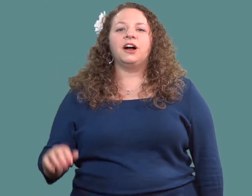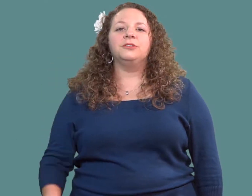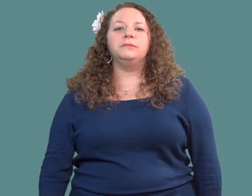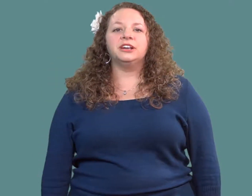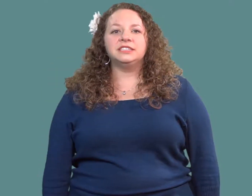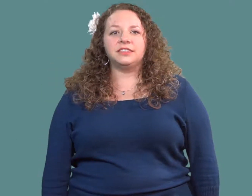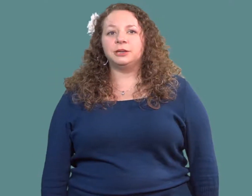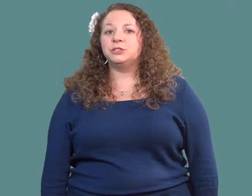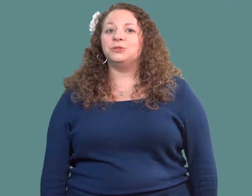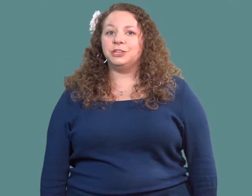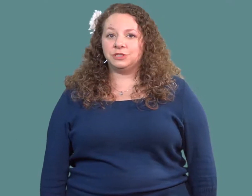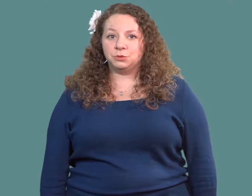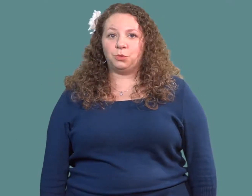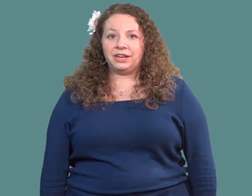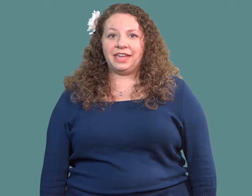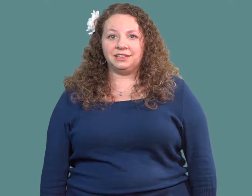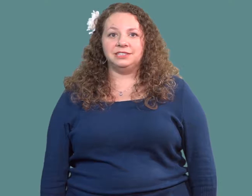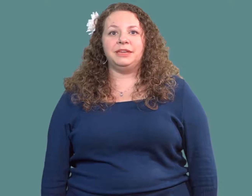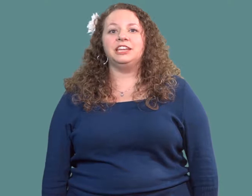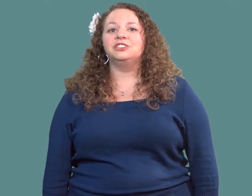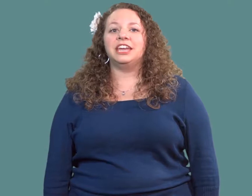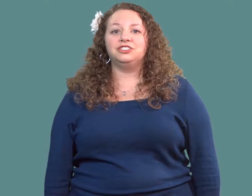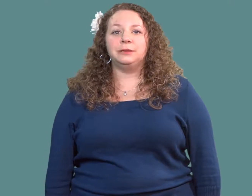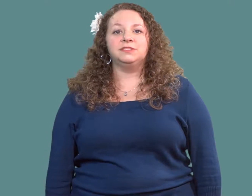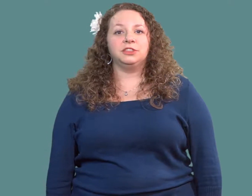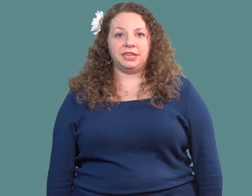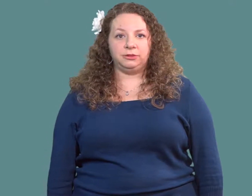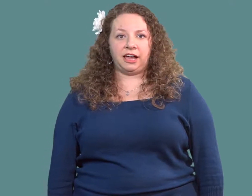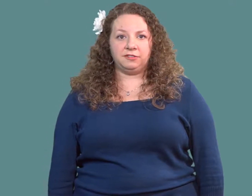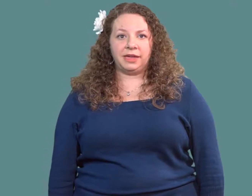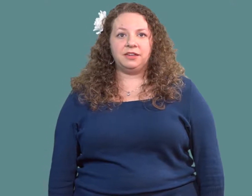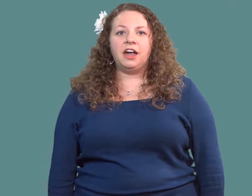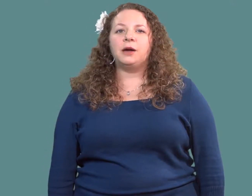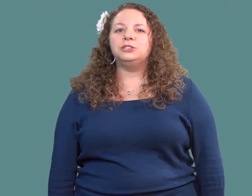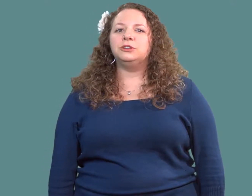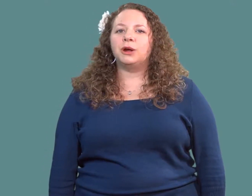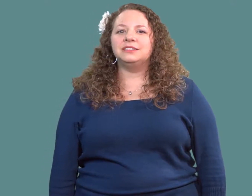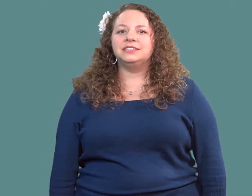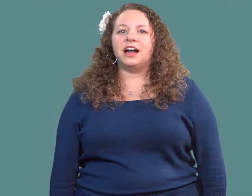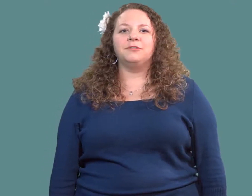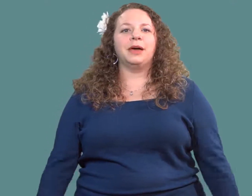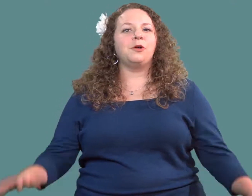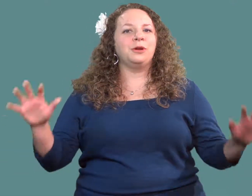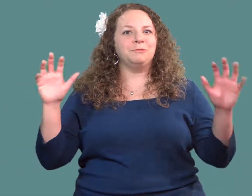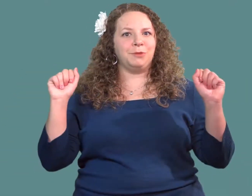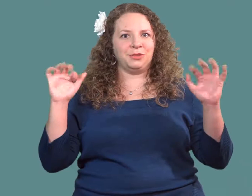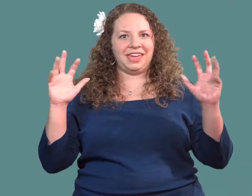Although American Sign Language only uses one hand to make each of the hand shapes for the manual alphabet, I want you to practice the alphabet with both